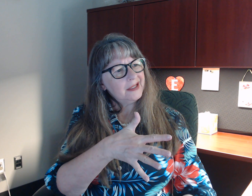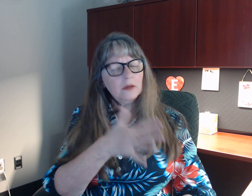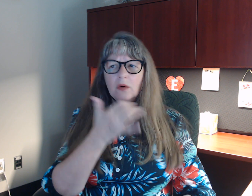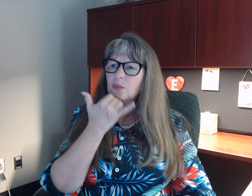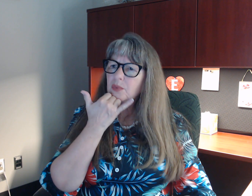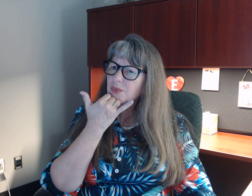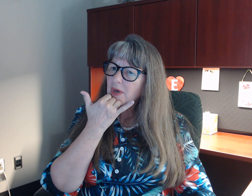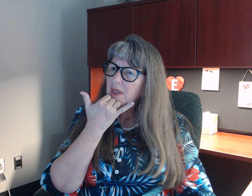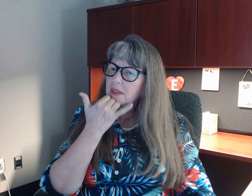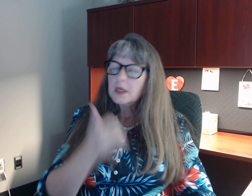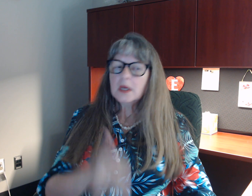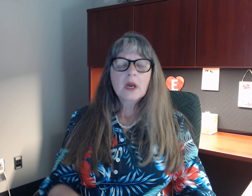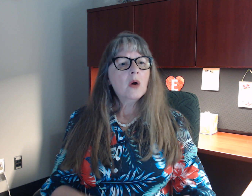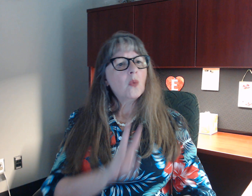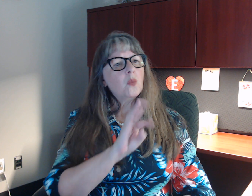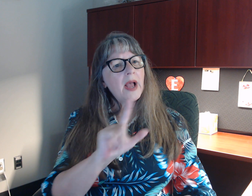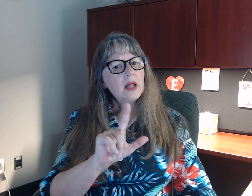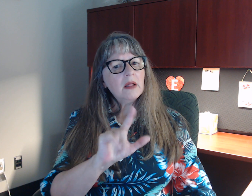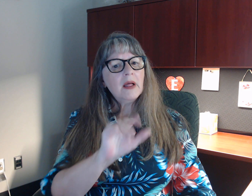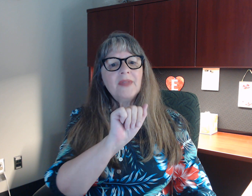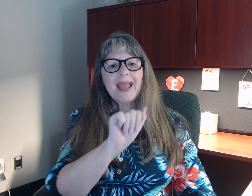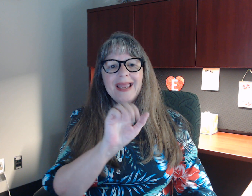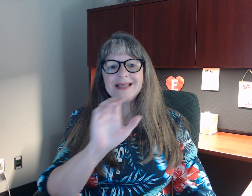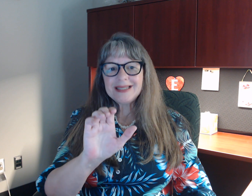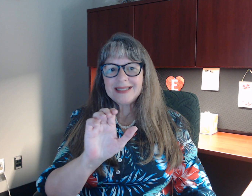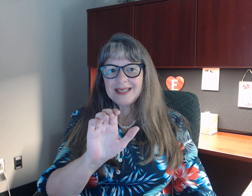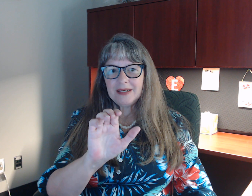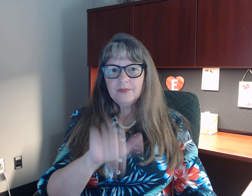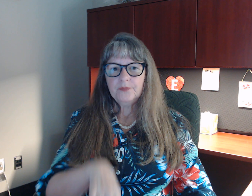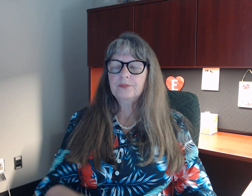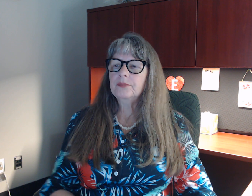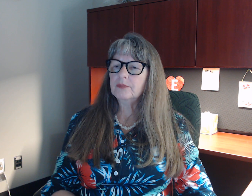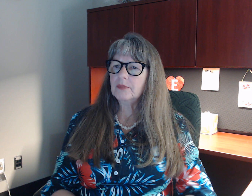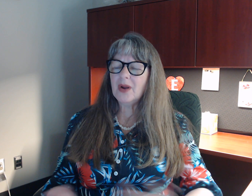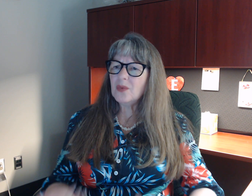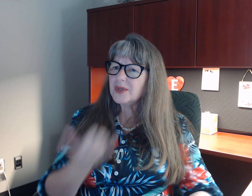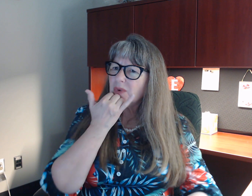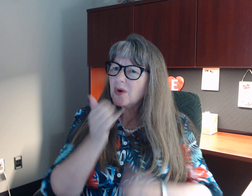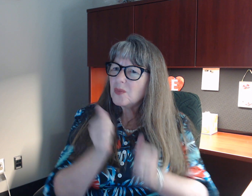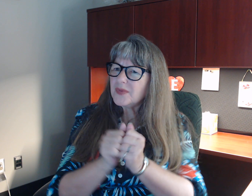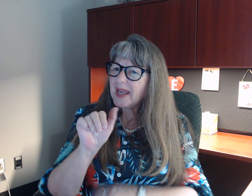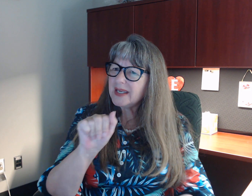Oh, what's wrong? Well, the AC. Oh, what's wrong with the AC?